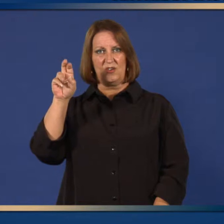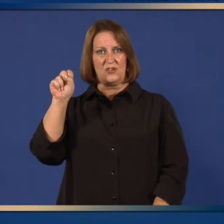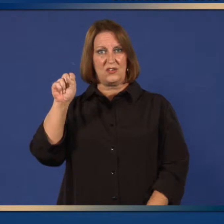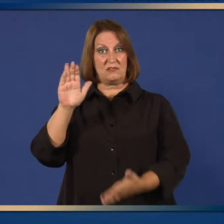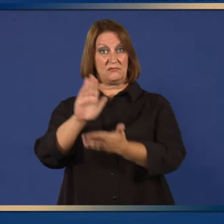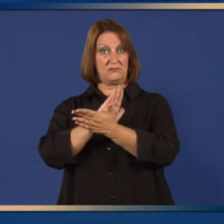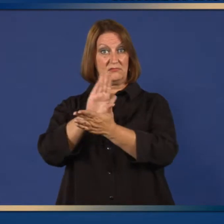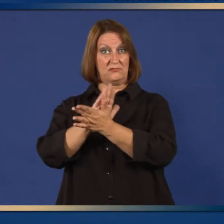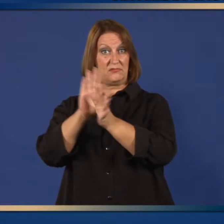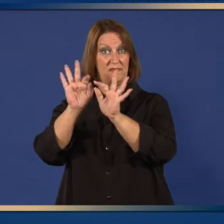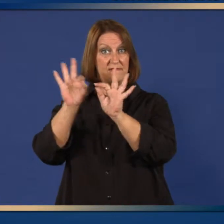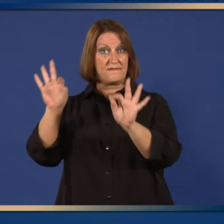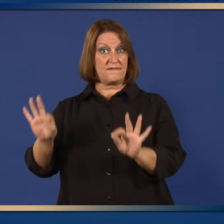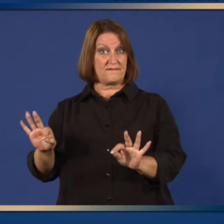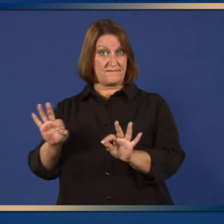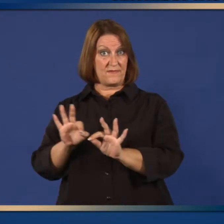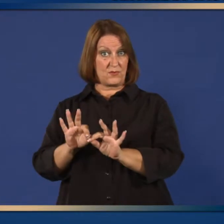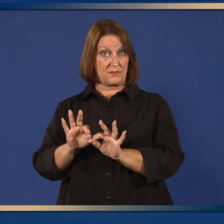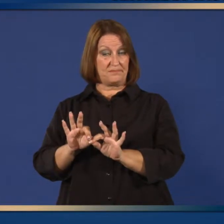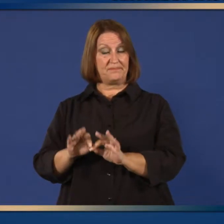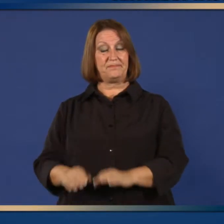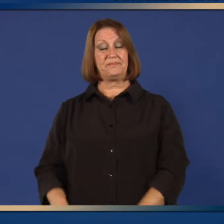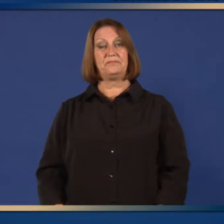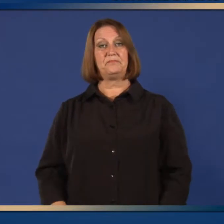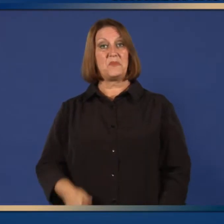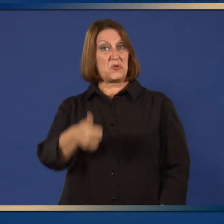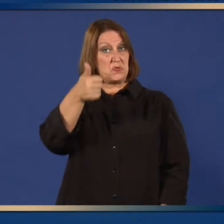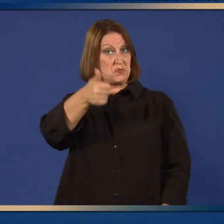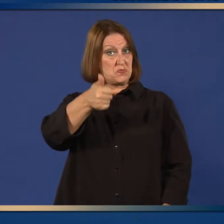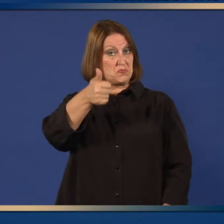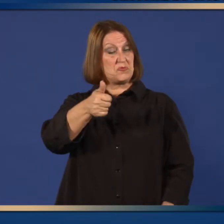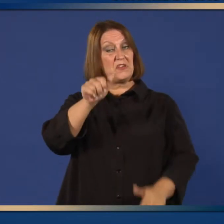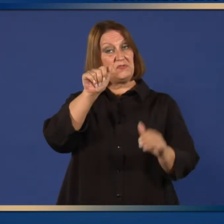form, or VAERS.